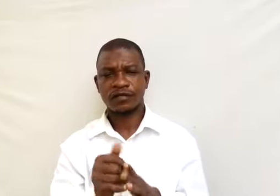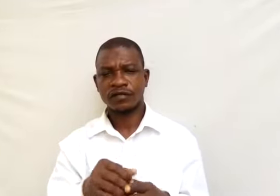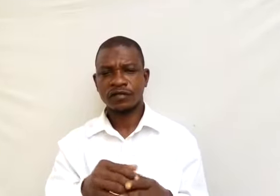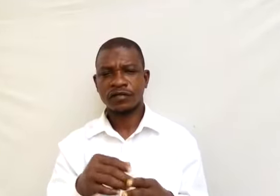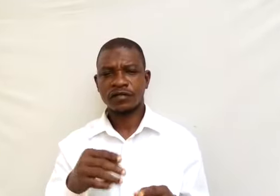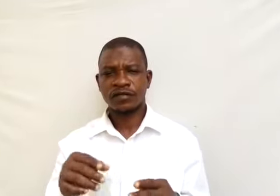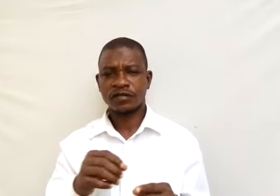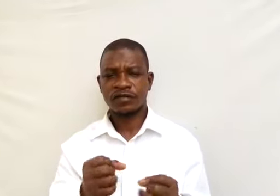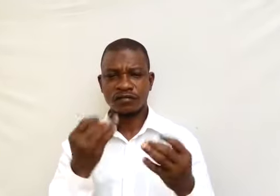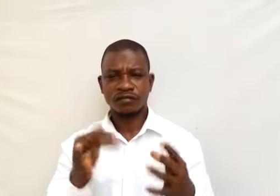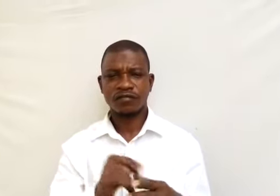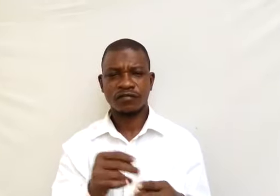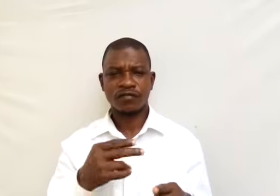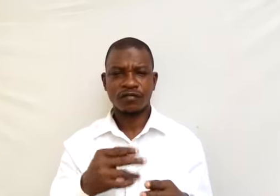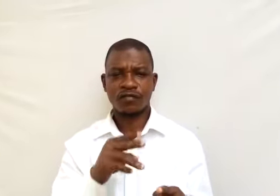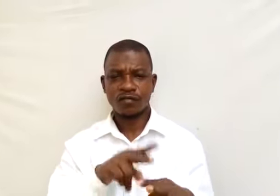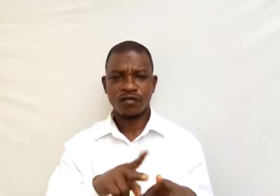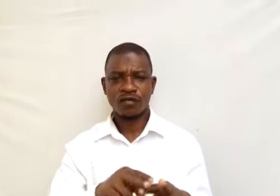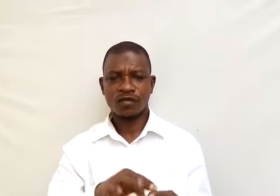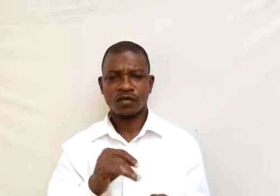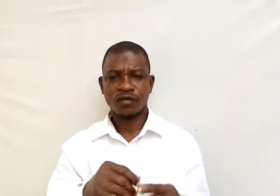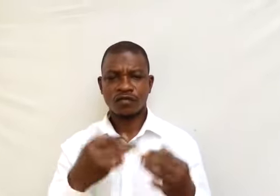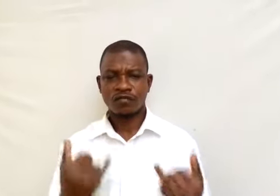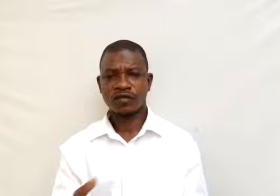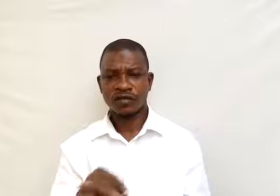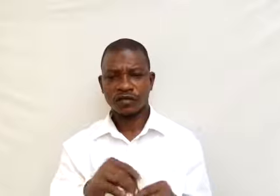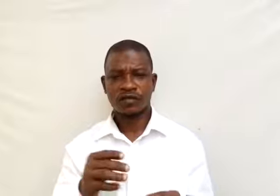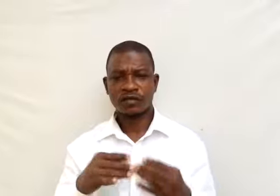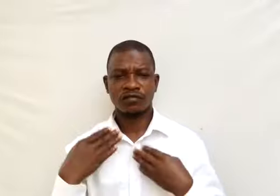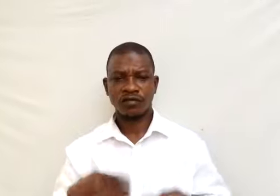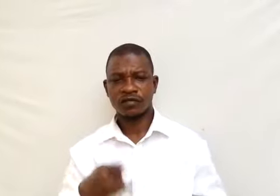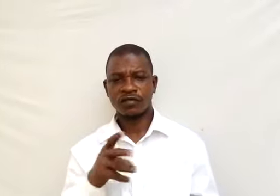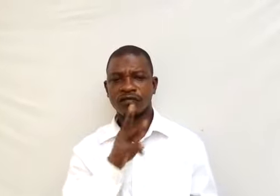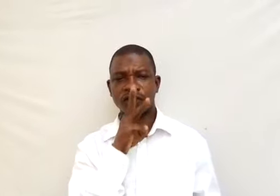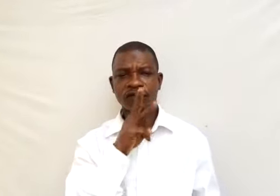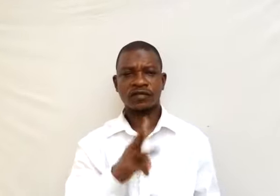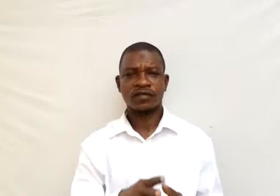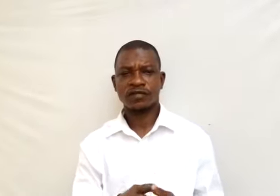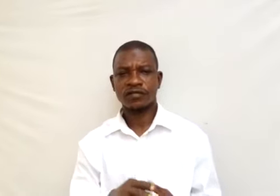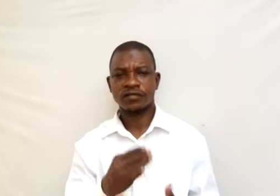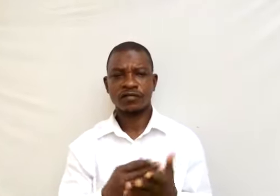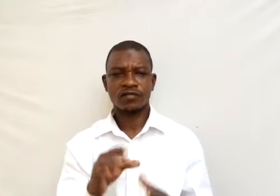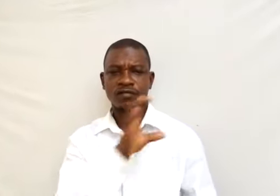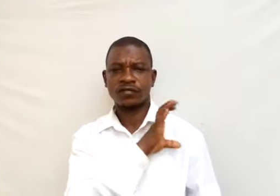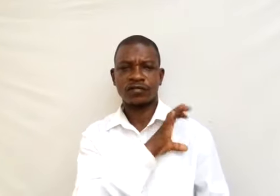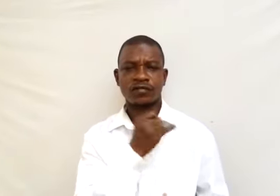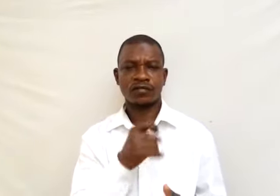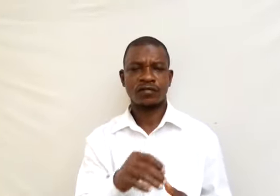present in the body of water some characteristics of freshwater